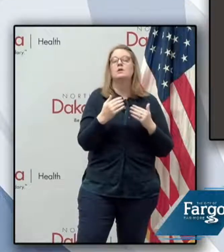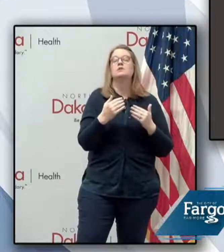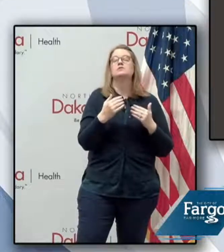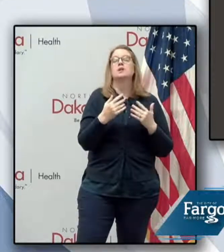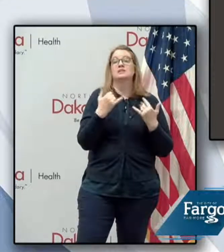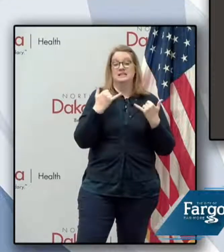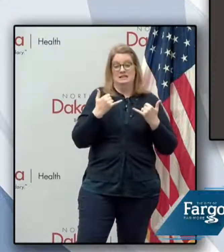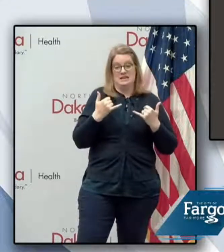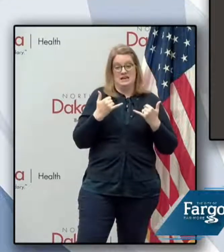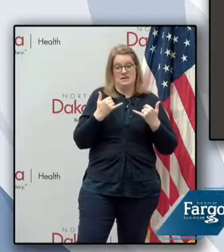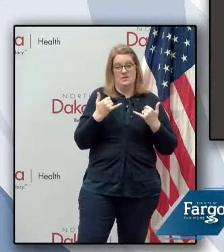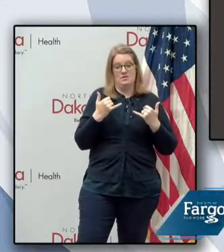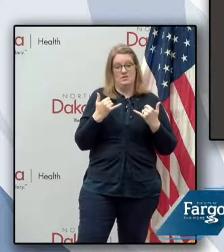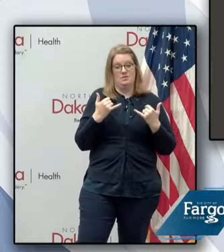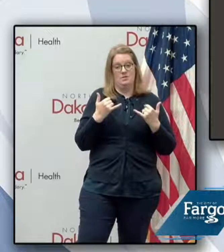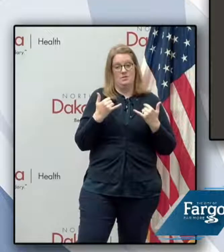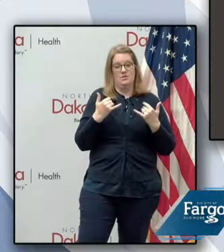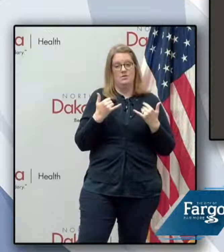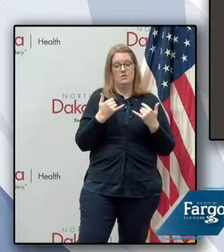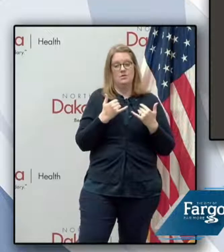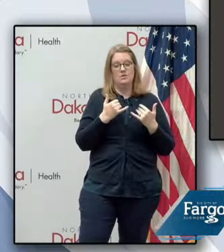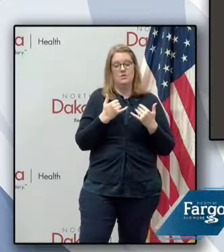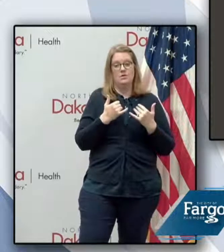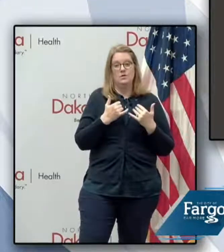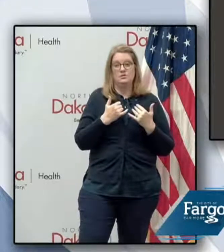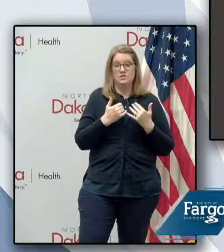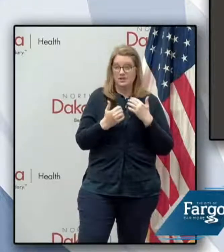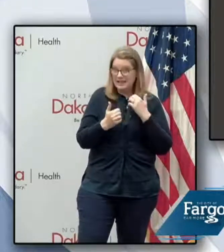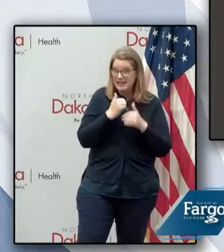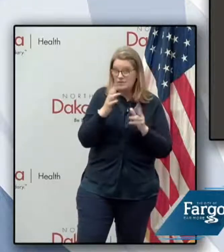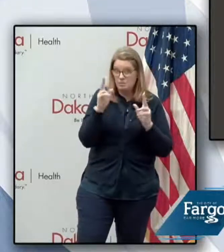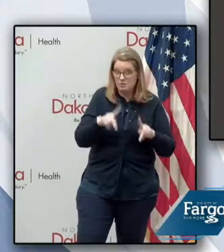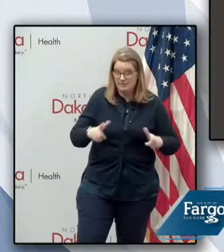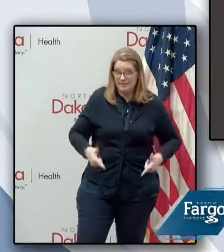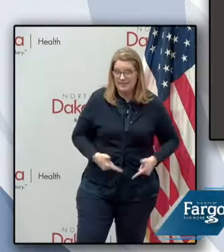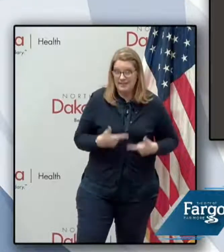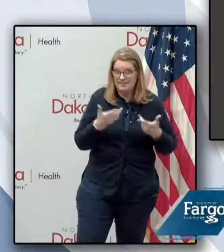test for the equivalent of every North Dakota resident. So that's